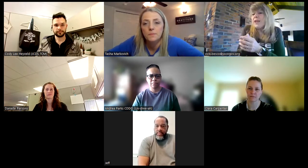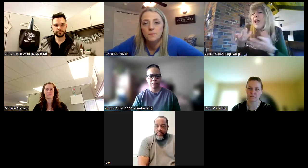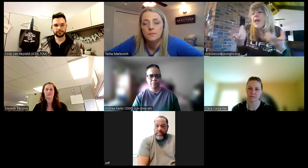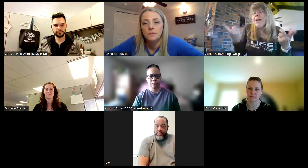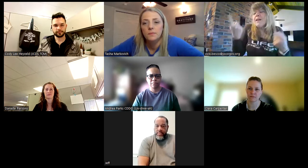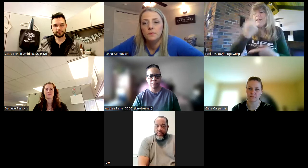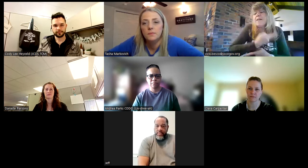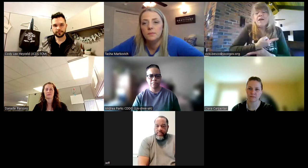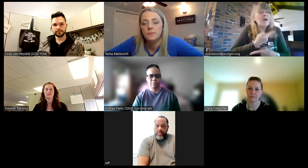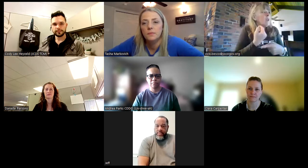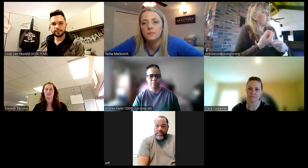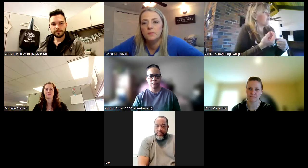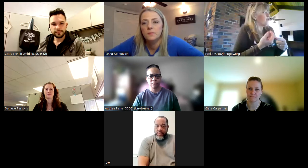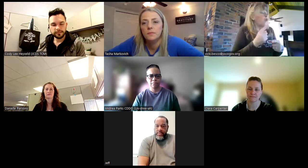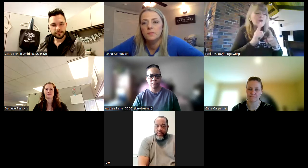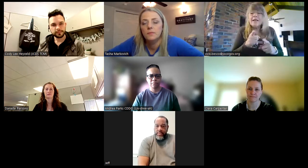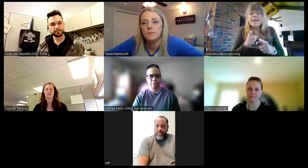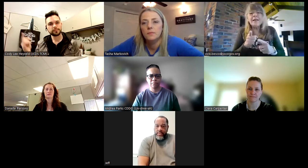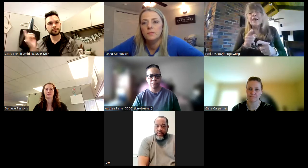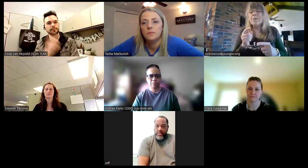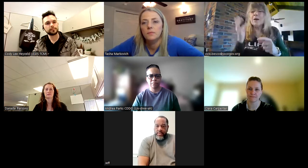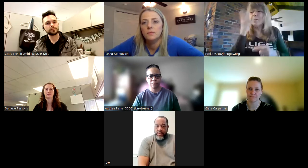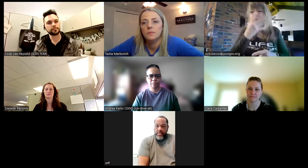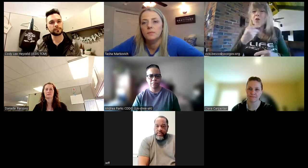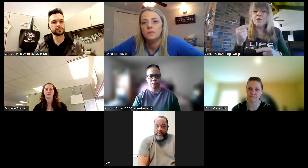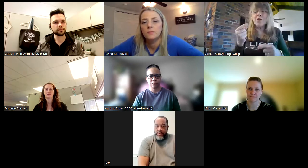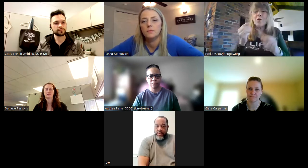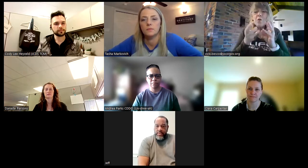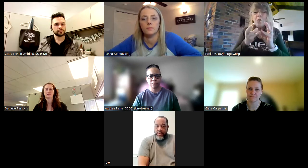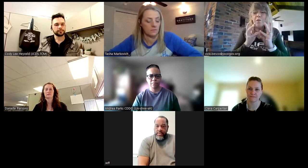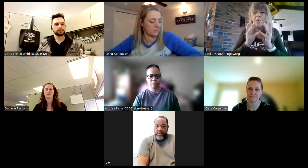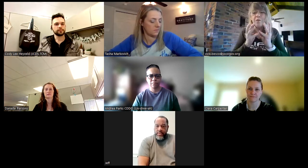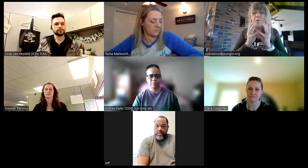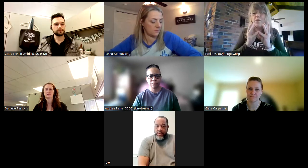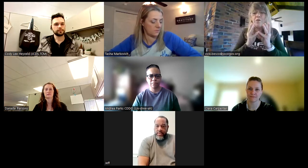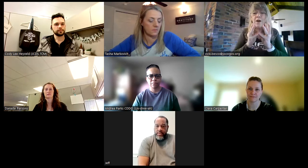Today is really going to be a beautiful, beautiful weather.